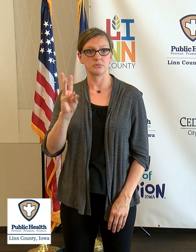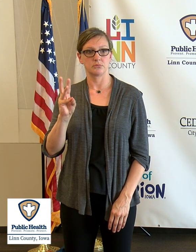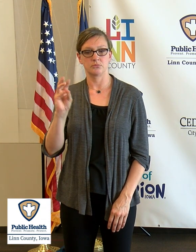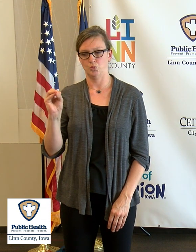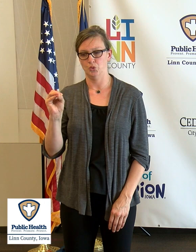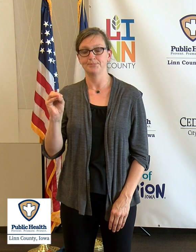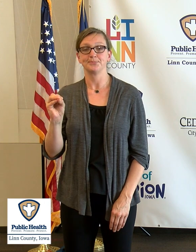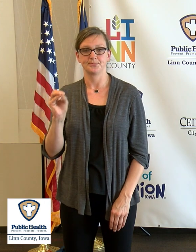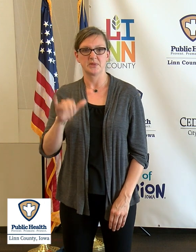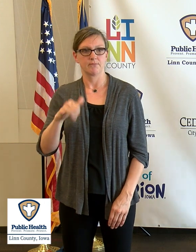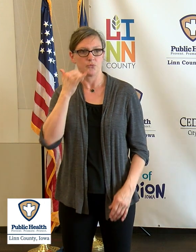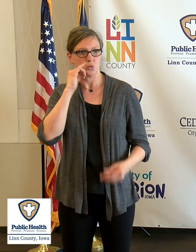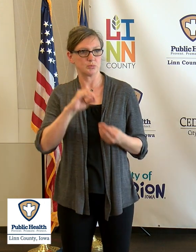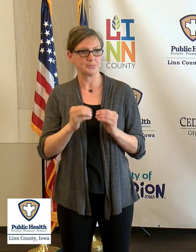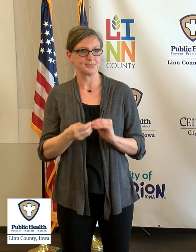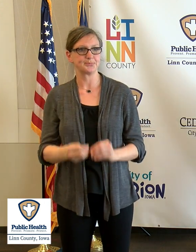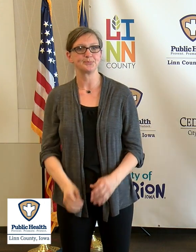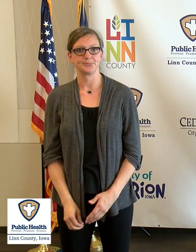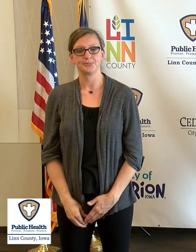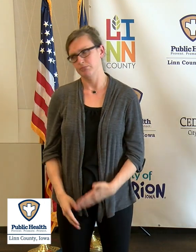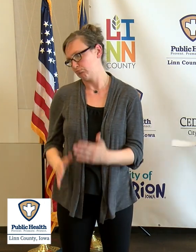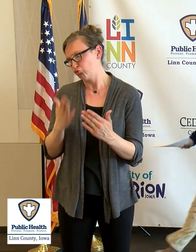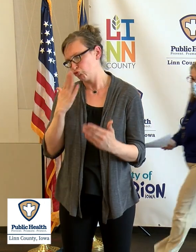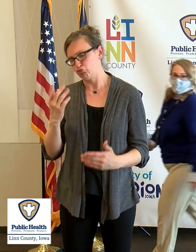515-725-5660. Thank you for that question.